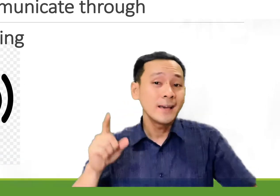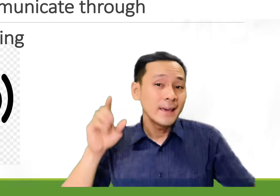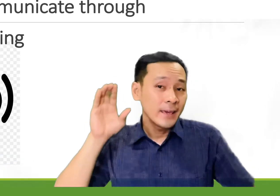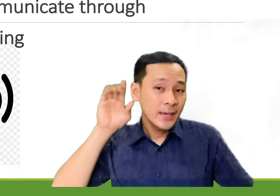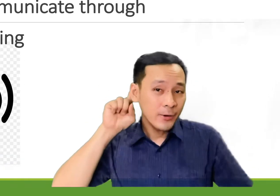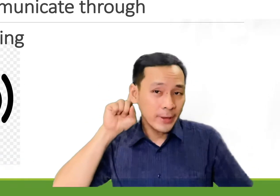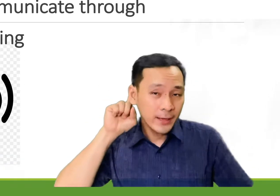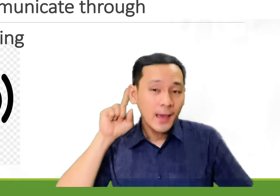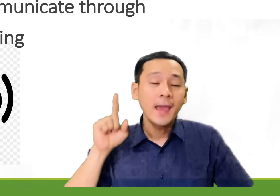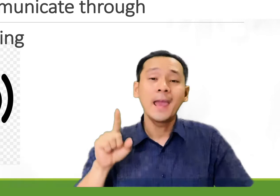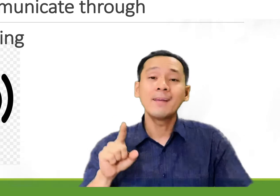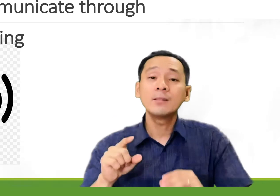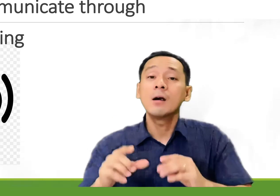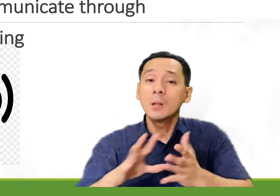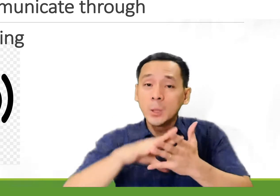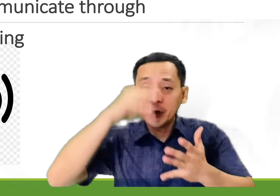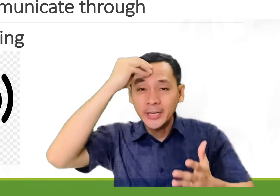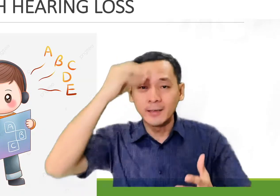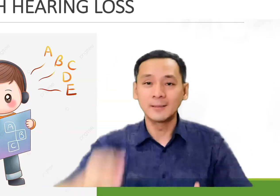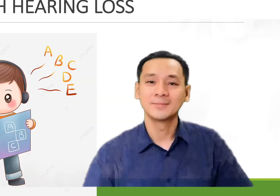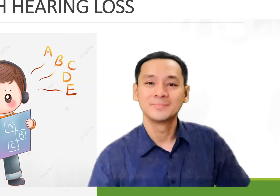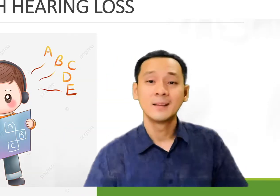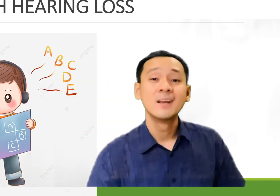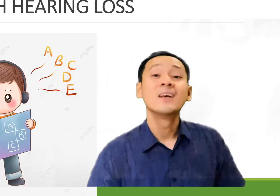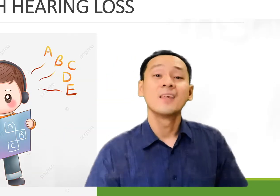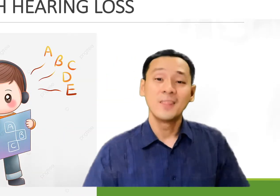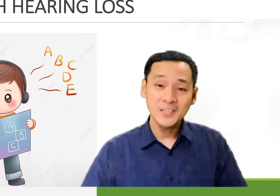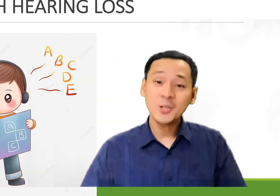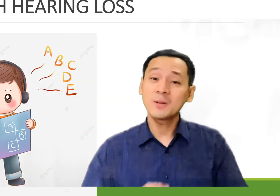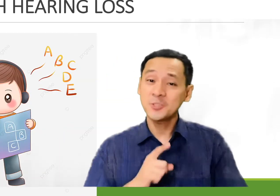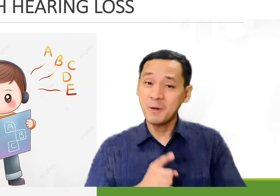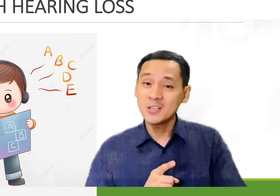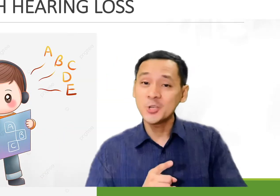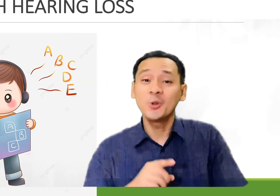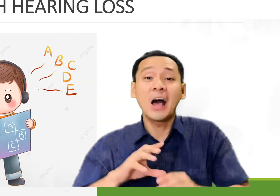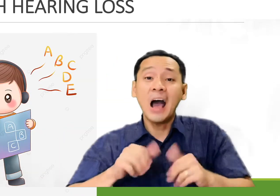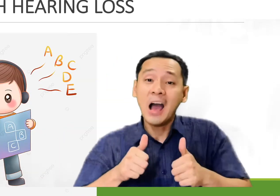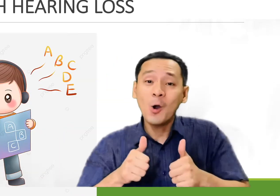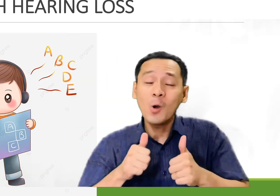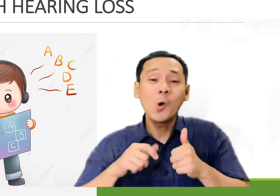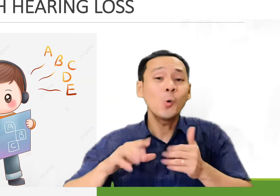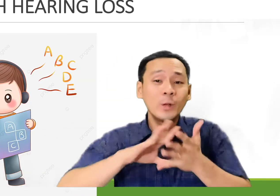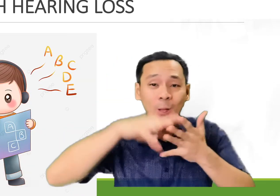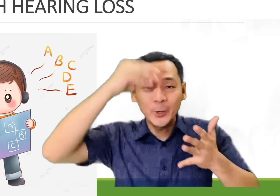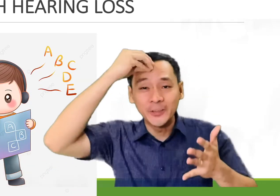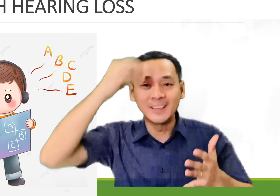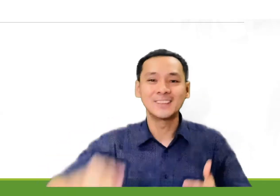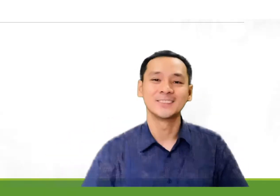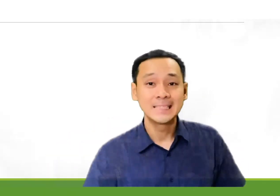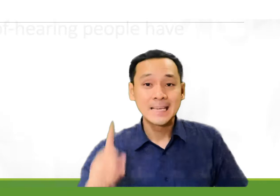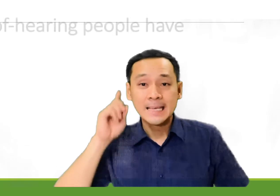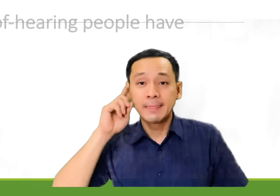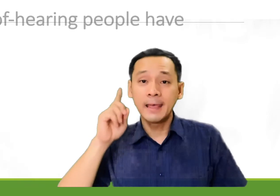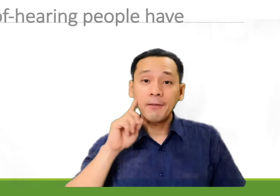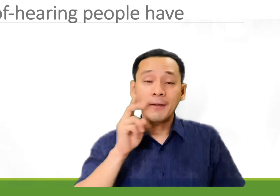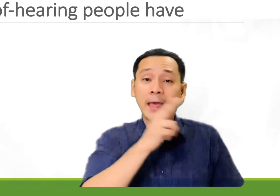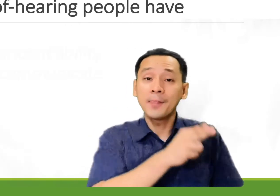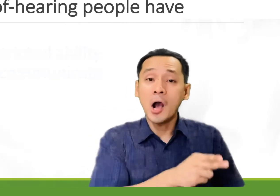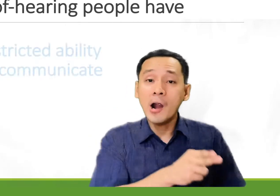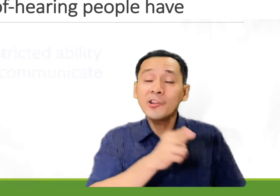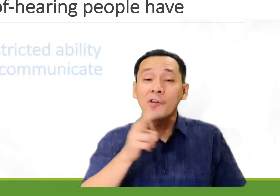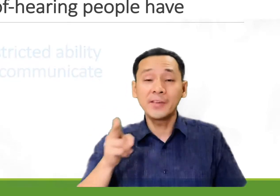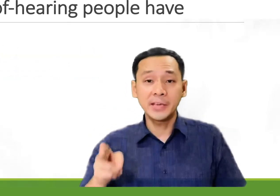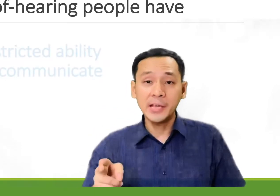through hearing and learning. This corresponds on how we learn. Deaf